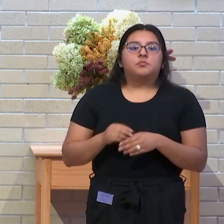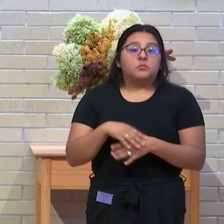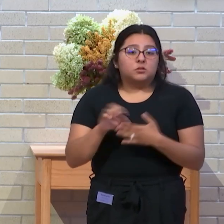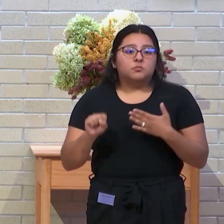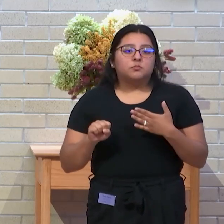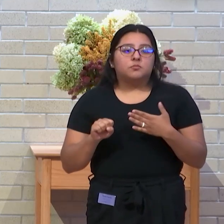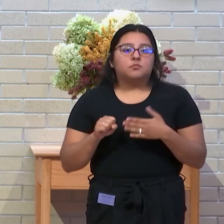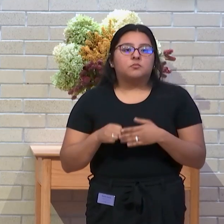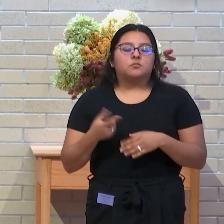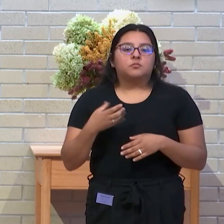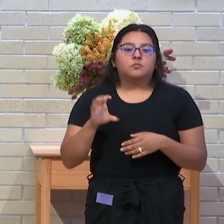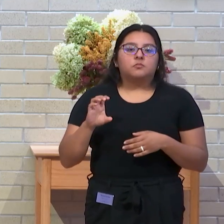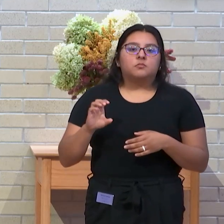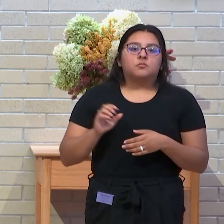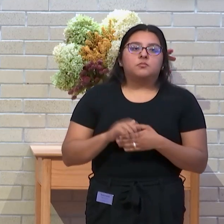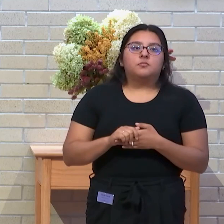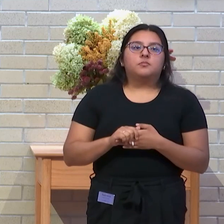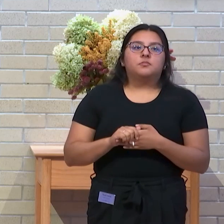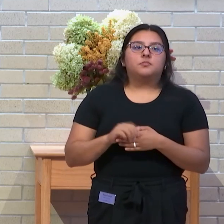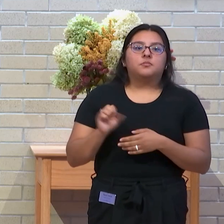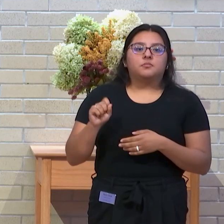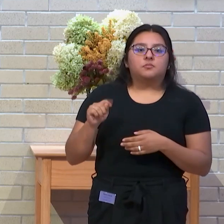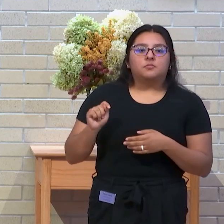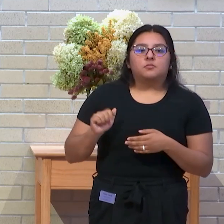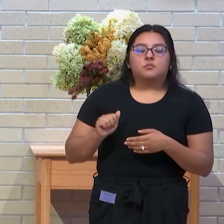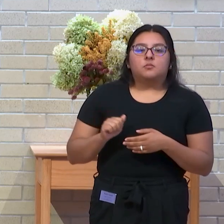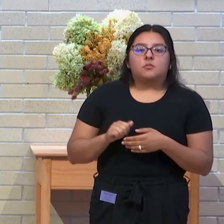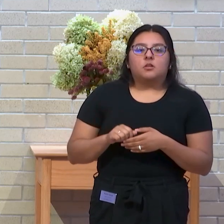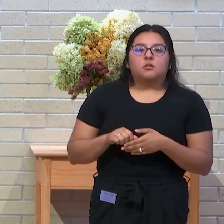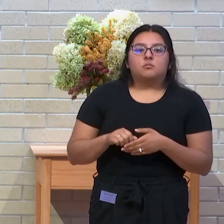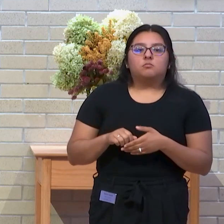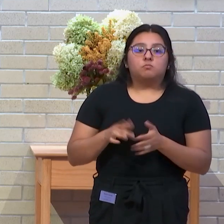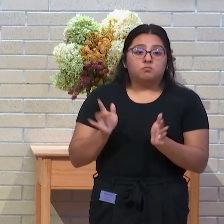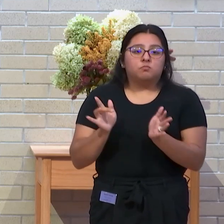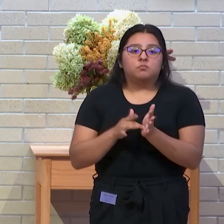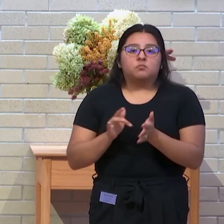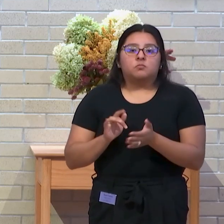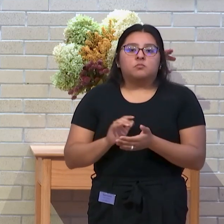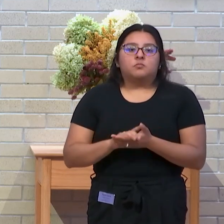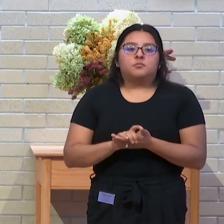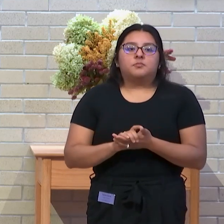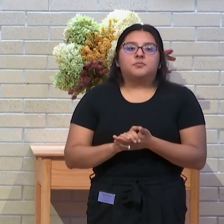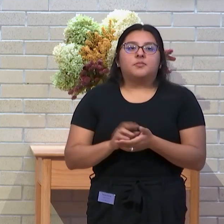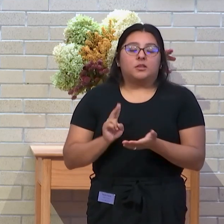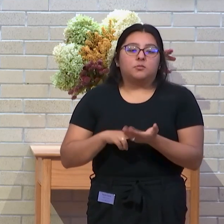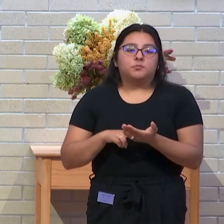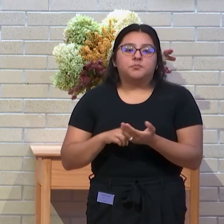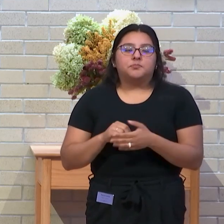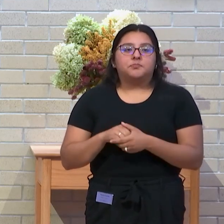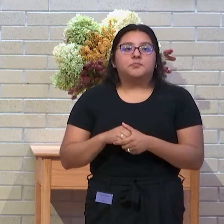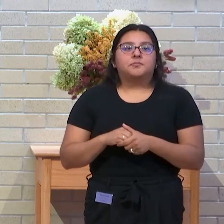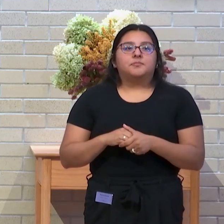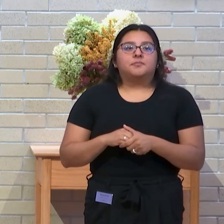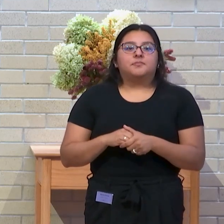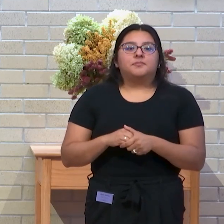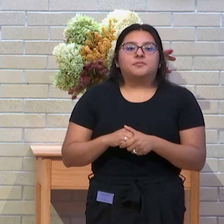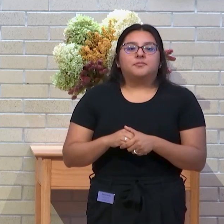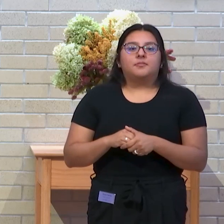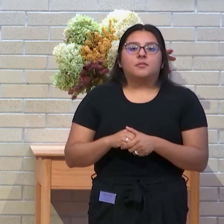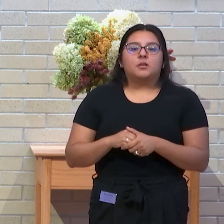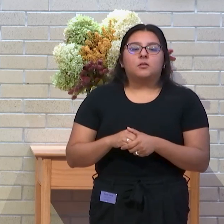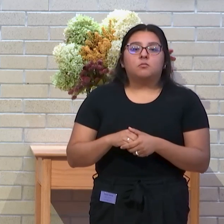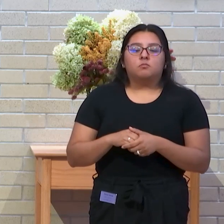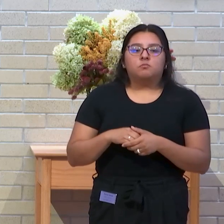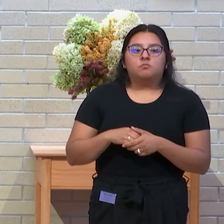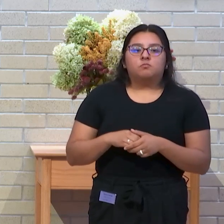the MyGC and you can find an SST enrollment button and you can go right in and sign up anytime. If you're interested